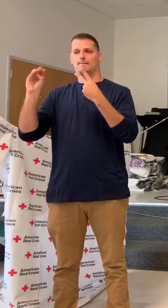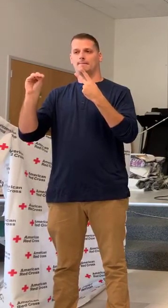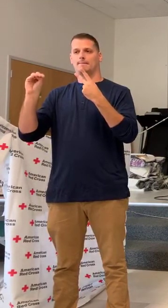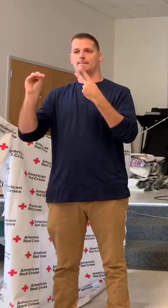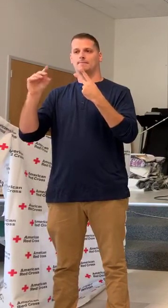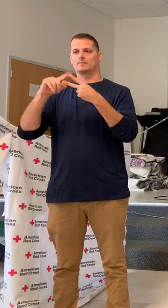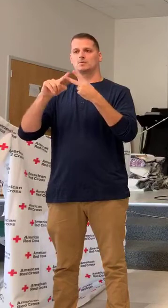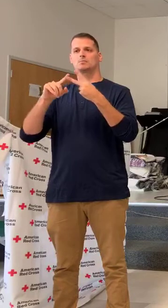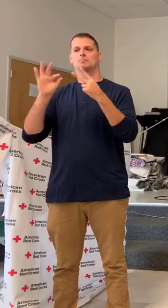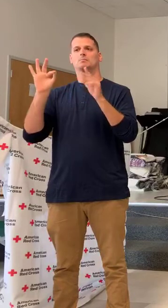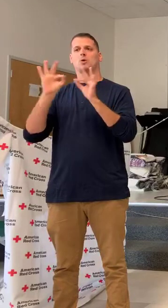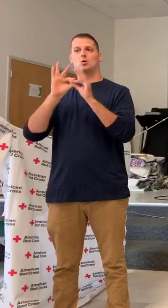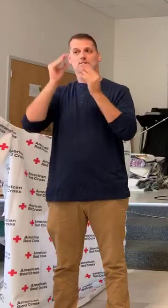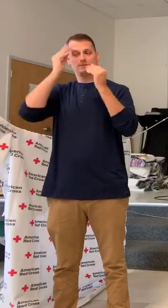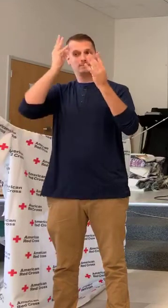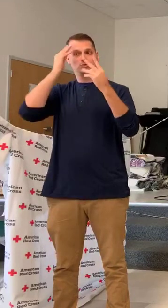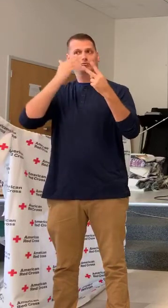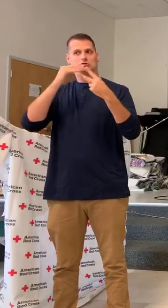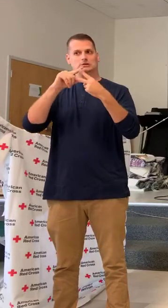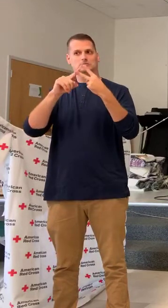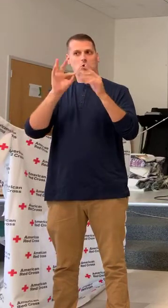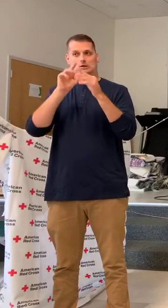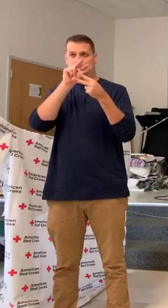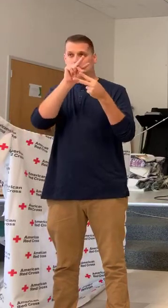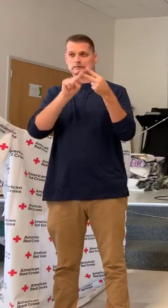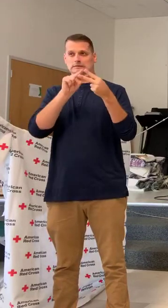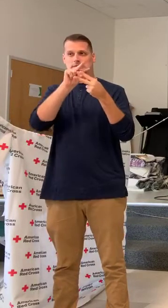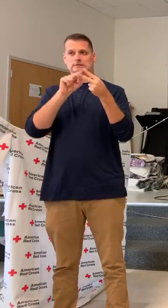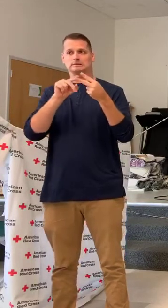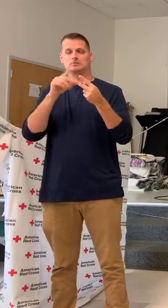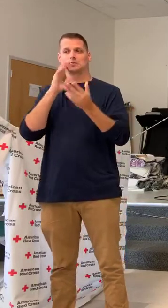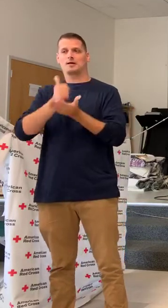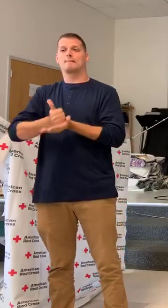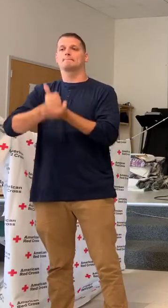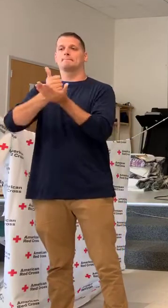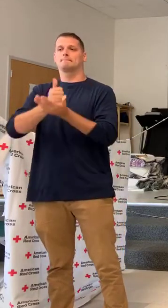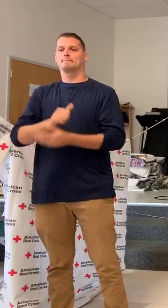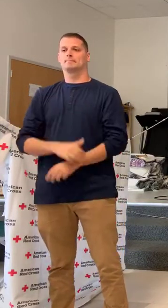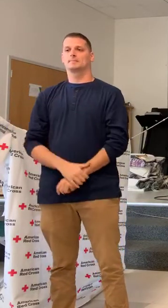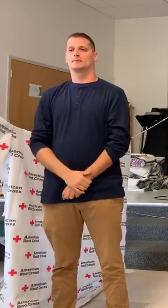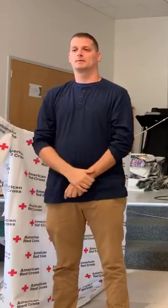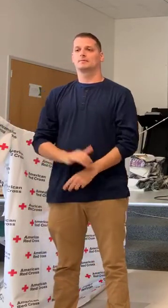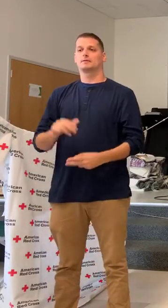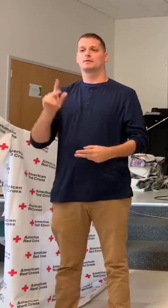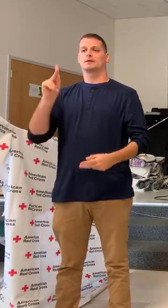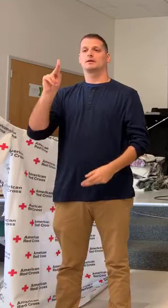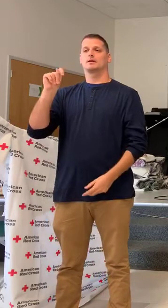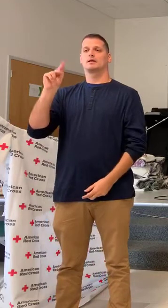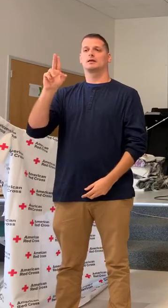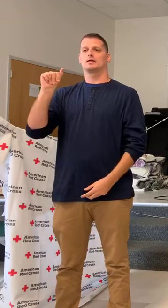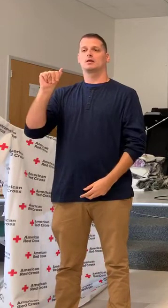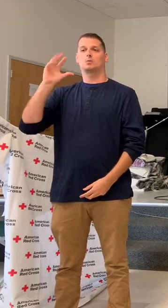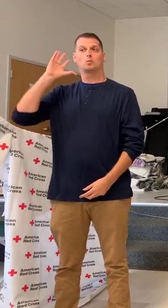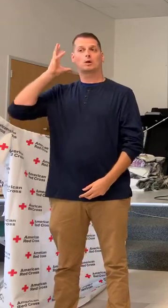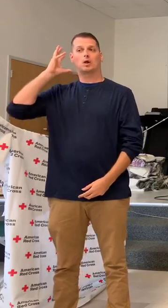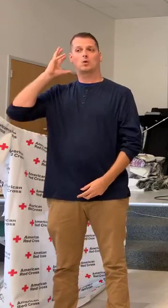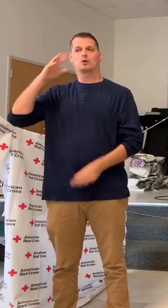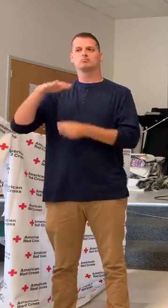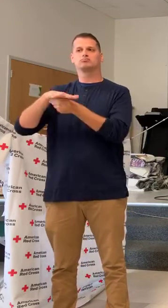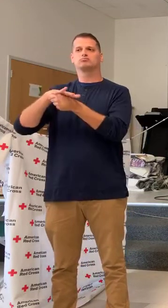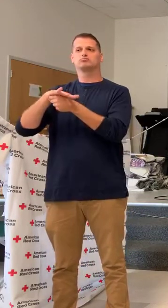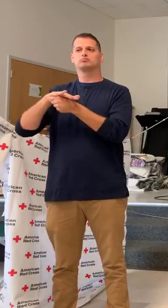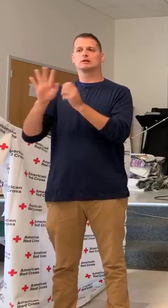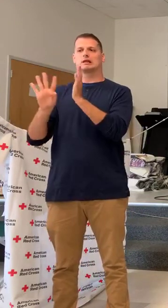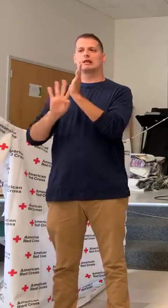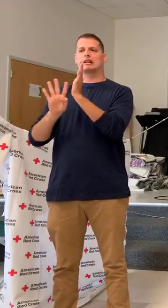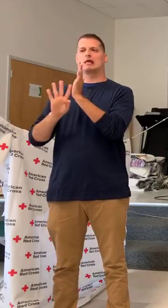there. We'll also push out information through KTNA. So if you have a radio, please, this